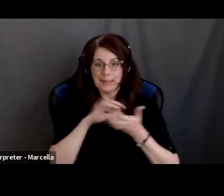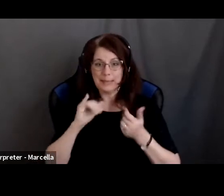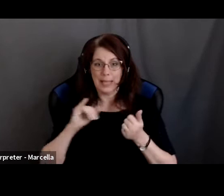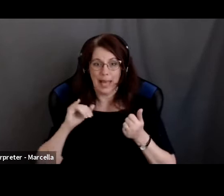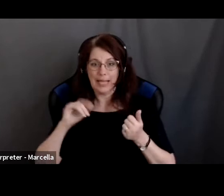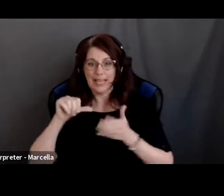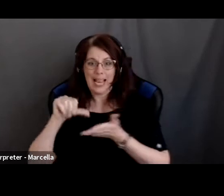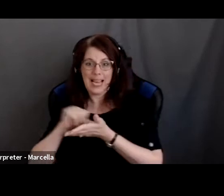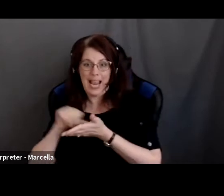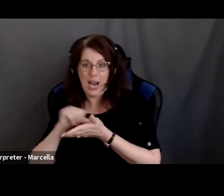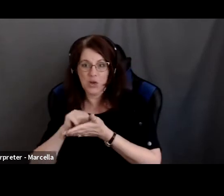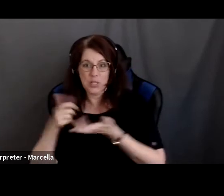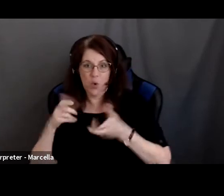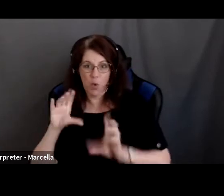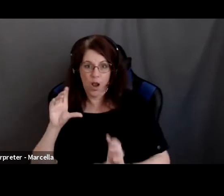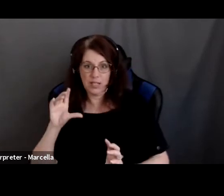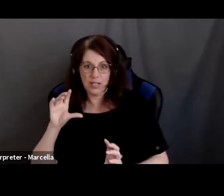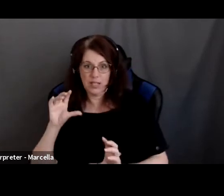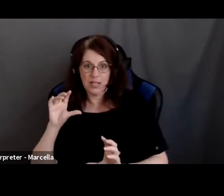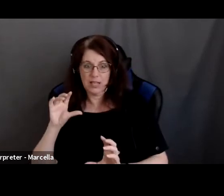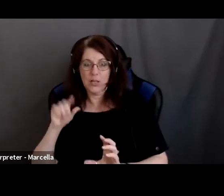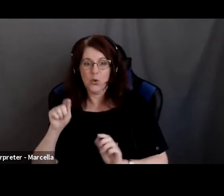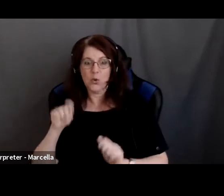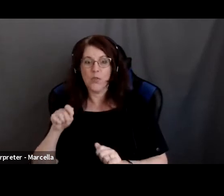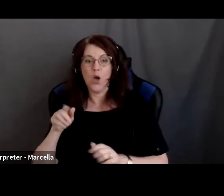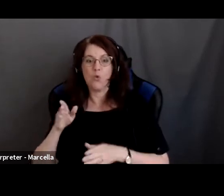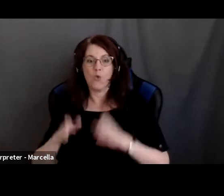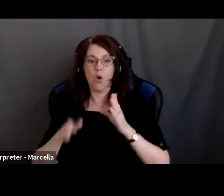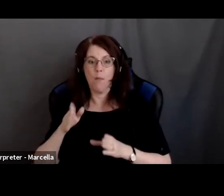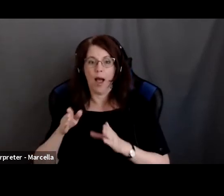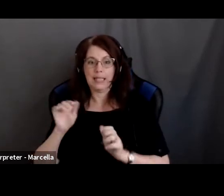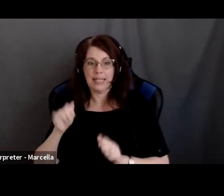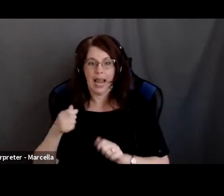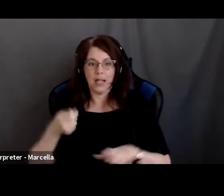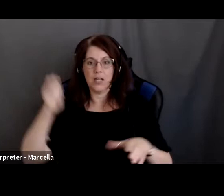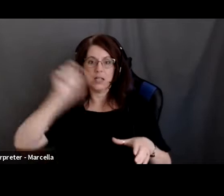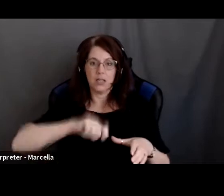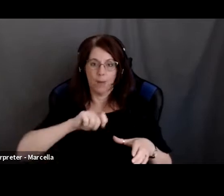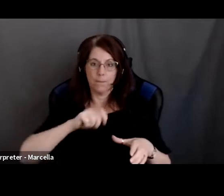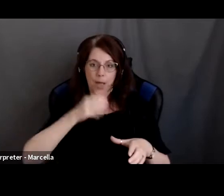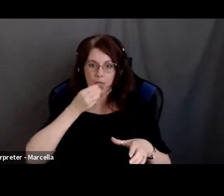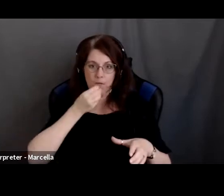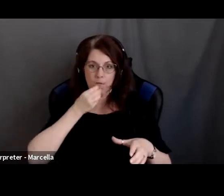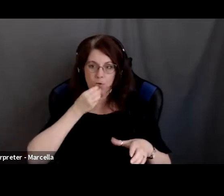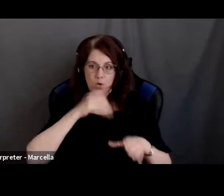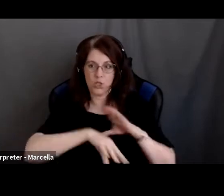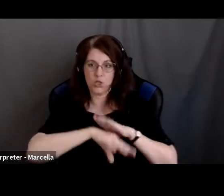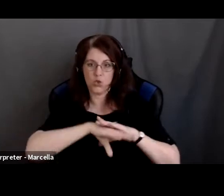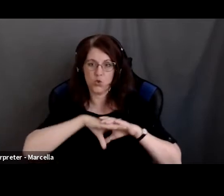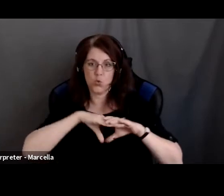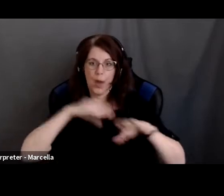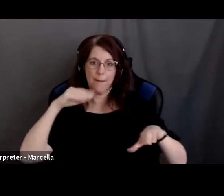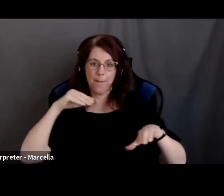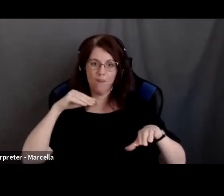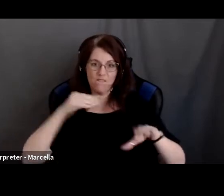pureed carrot, you can have the robotic arm dump the food. It will scrape off